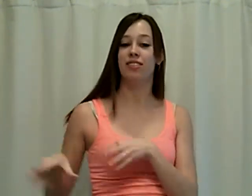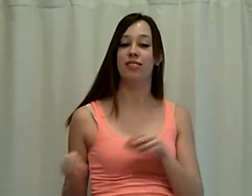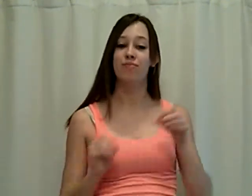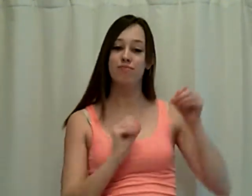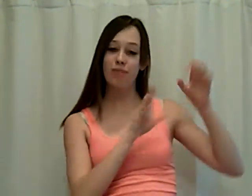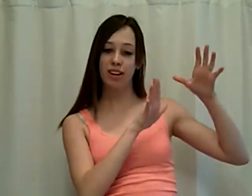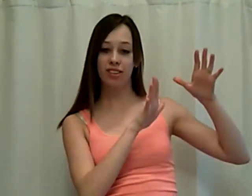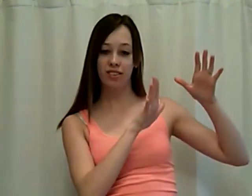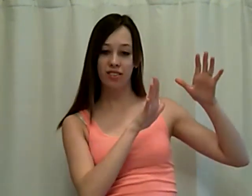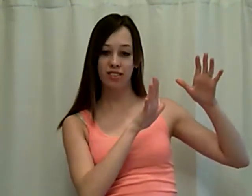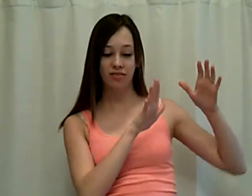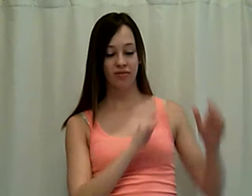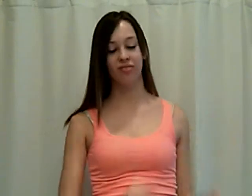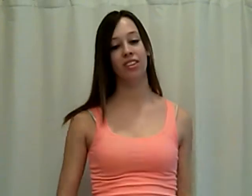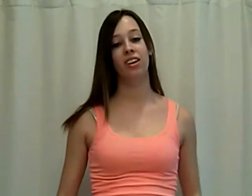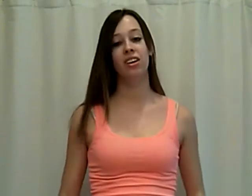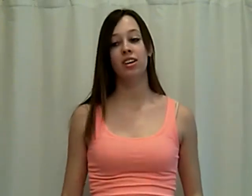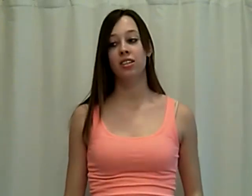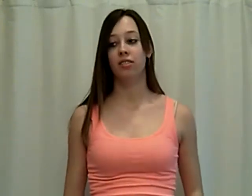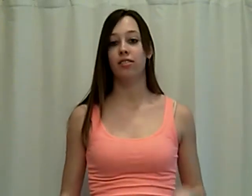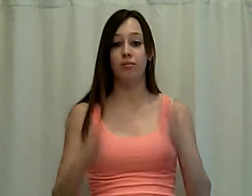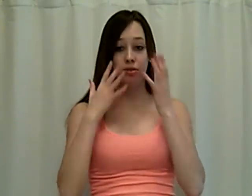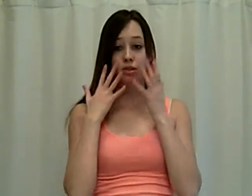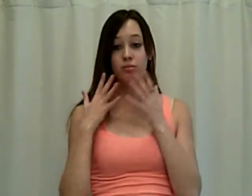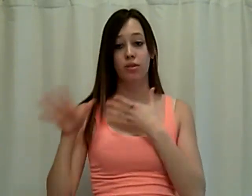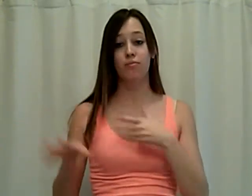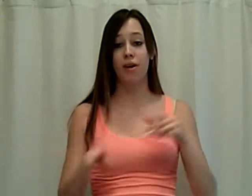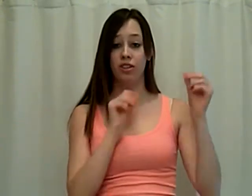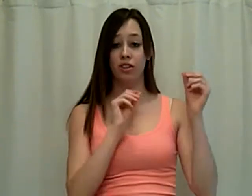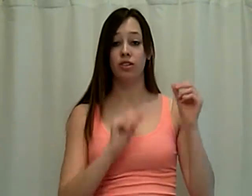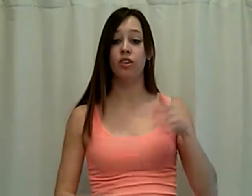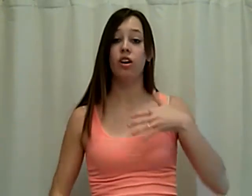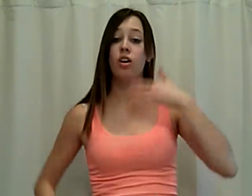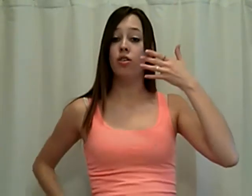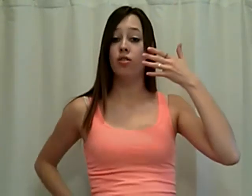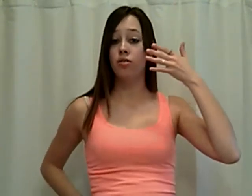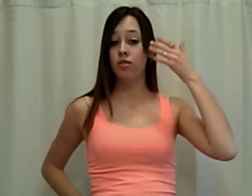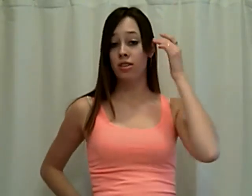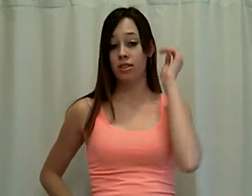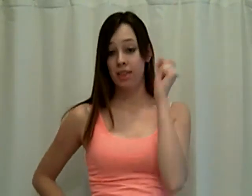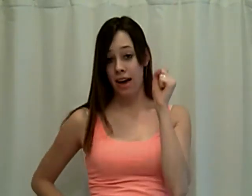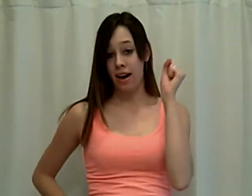magical. Magical. So it's miserable and magical. Oh yeah.